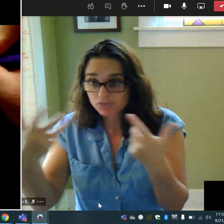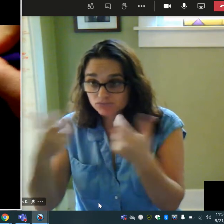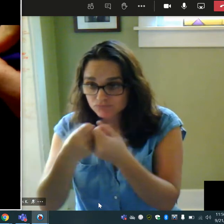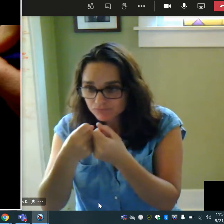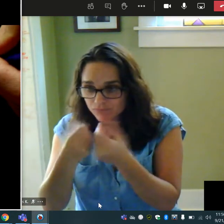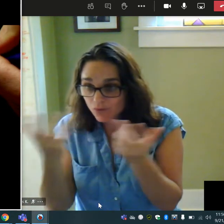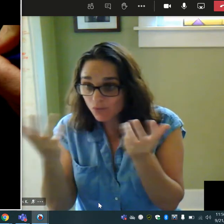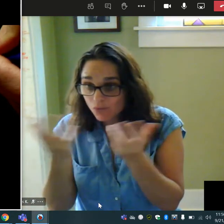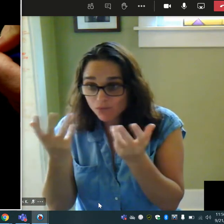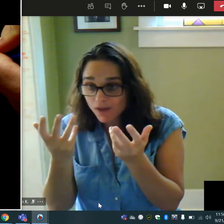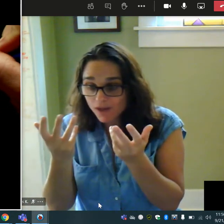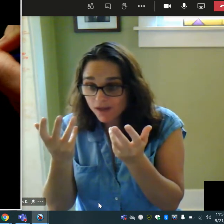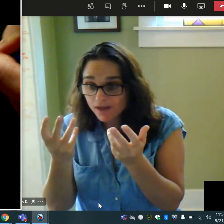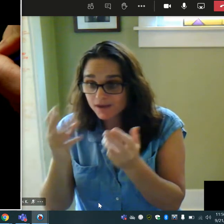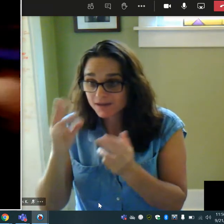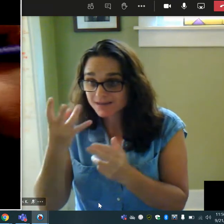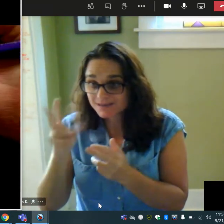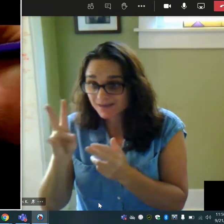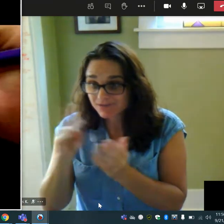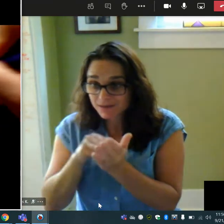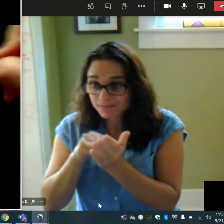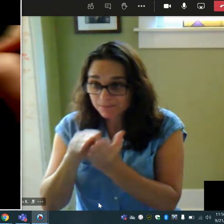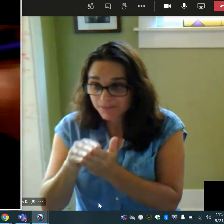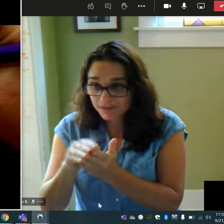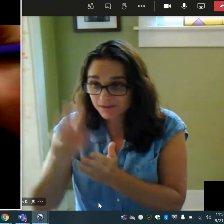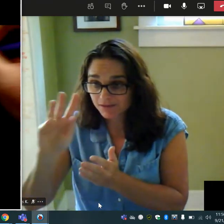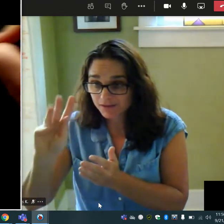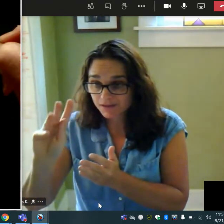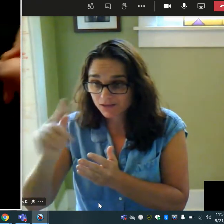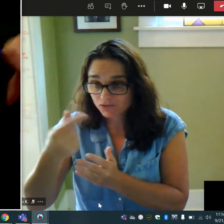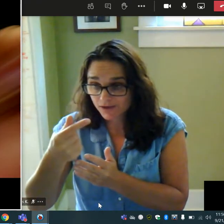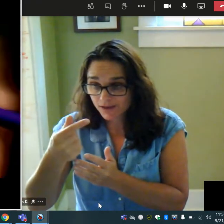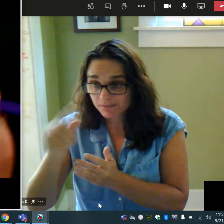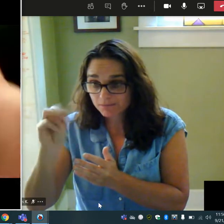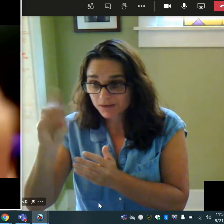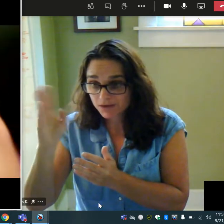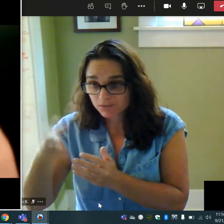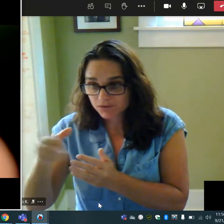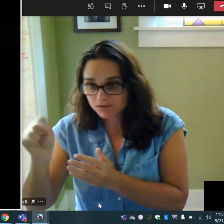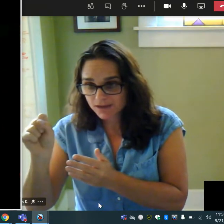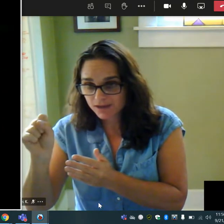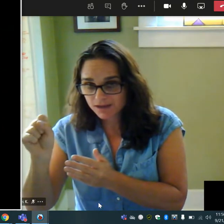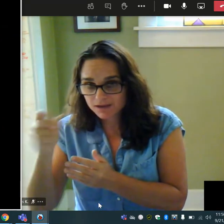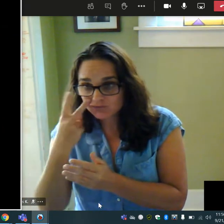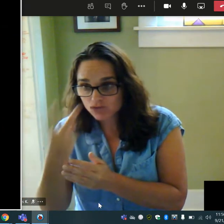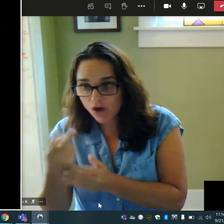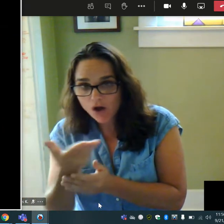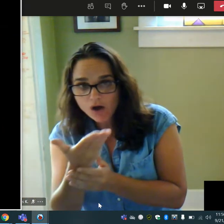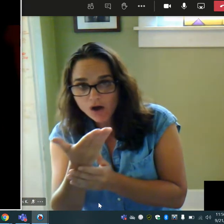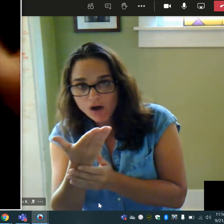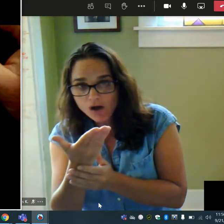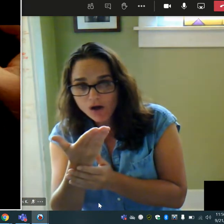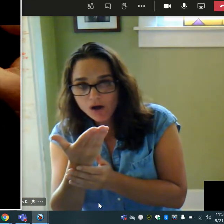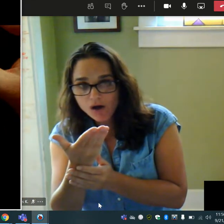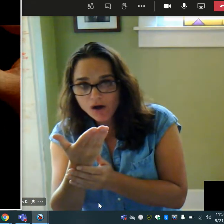million kilograms meters per second. So we saw in this example, even something as